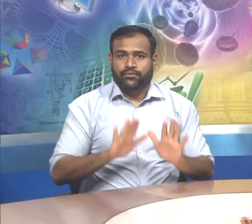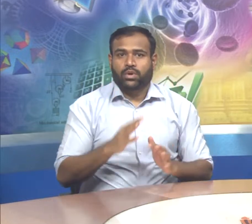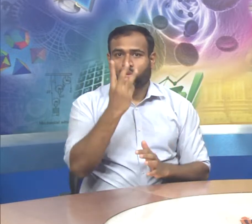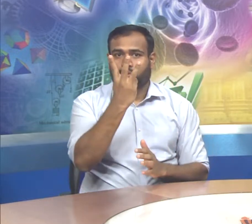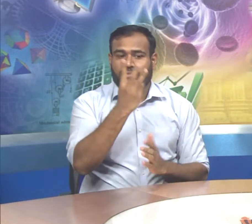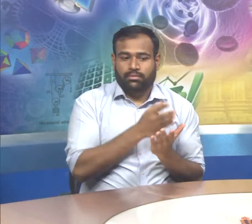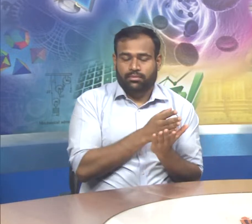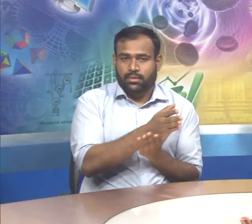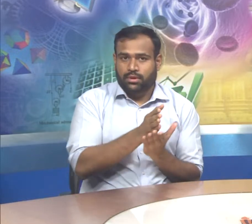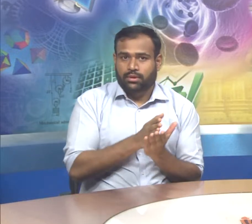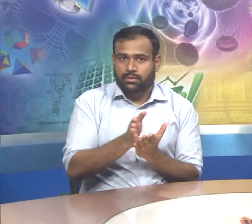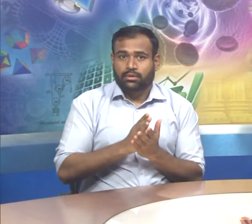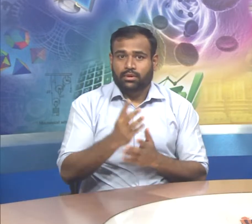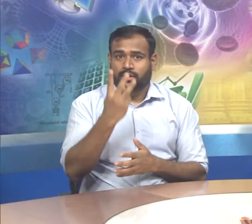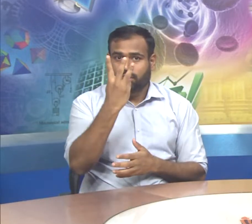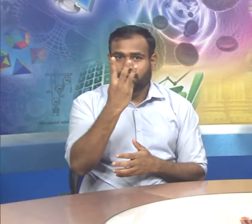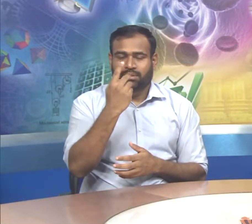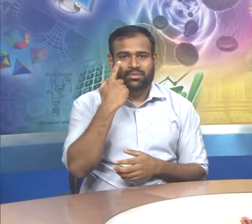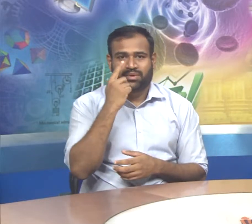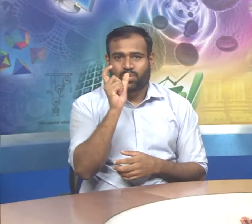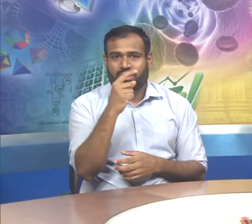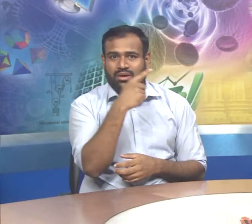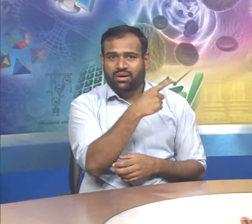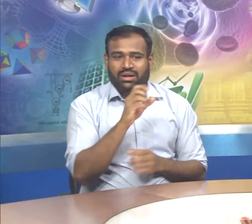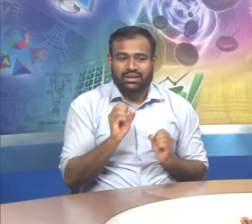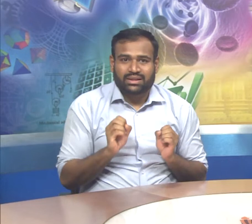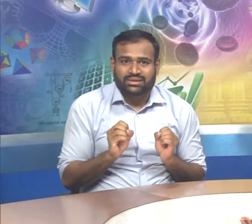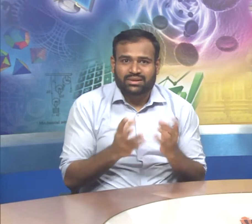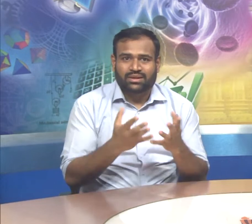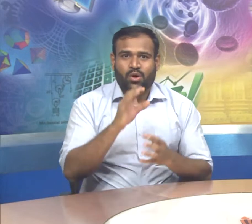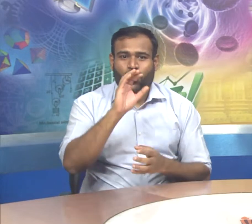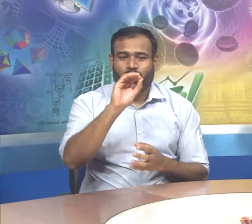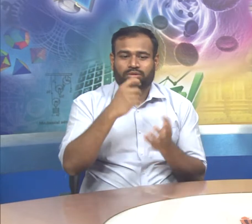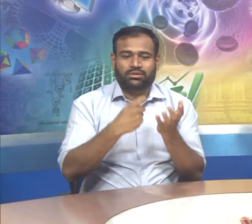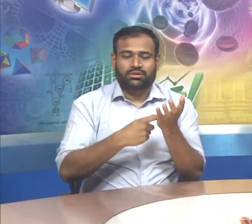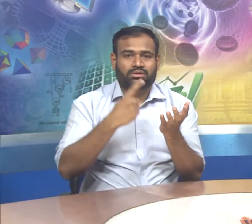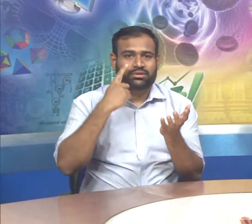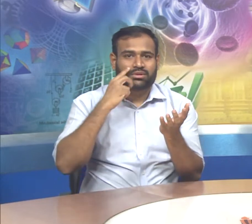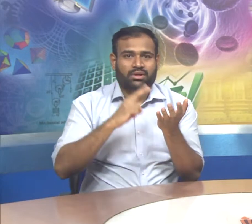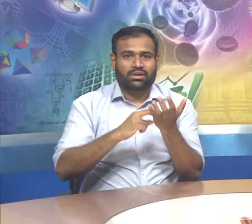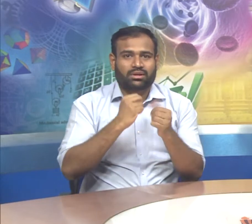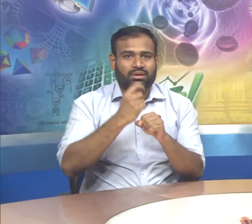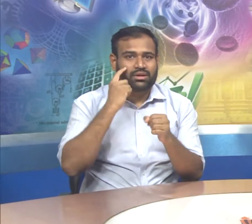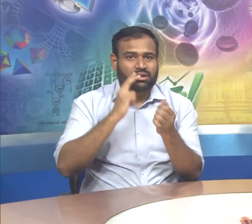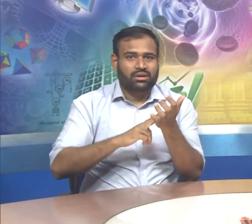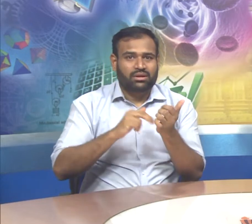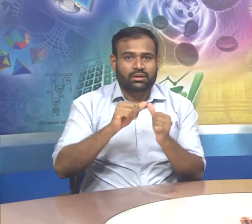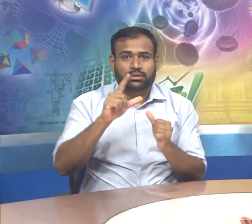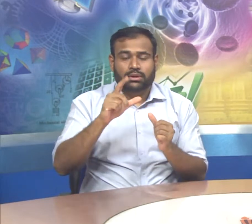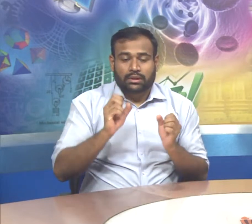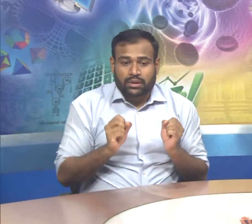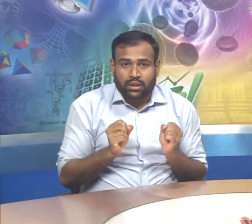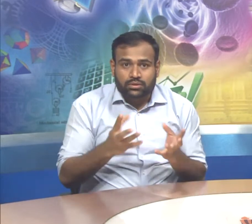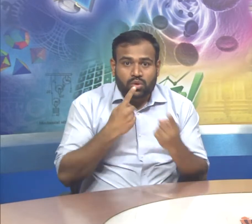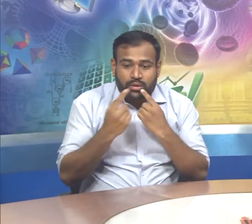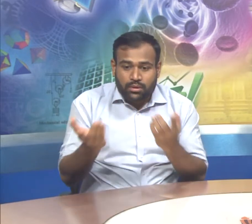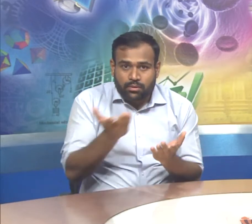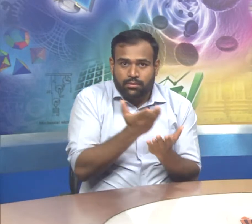The Supreme Court has three types of jurisdictions, namely original,